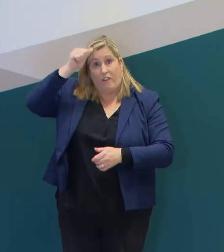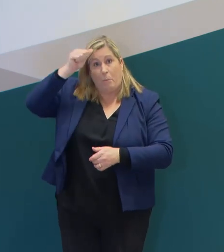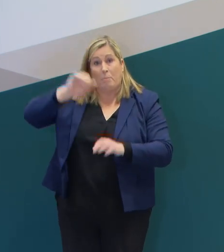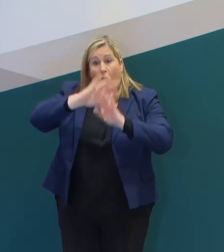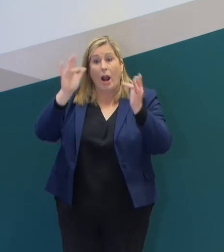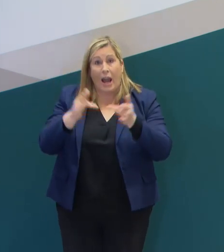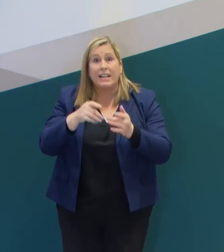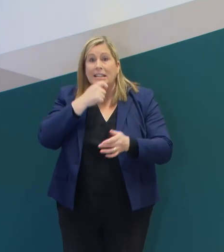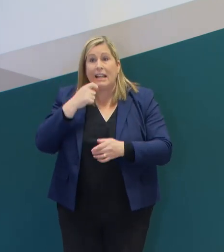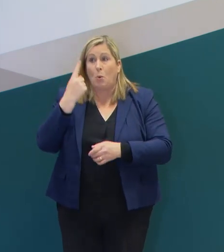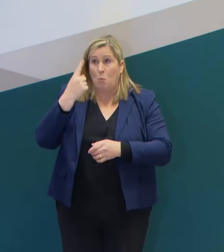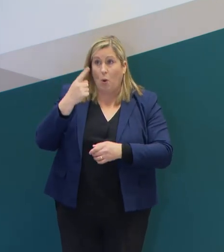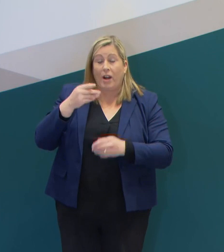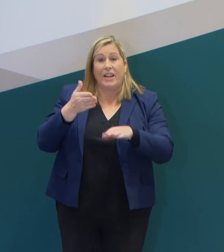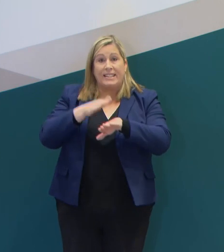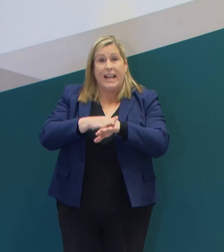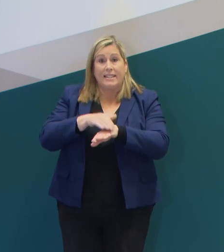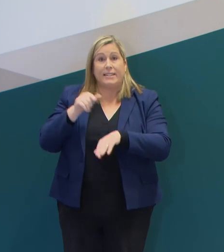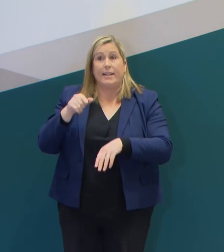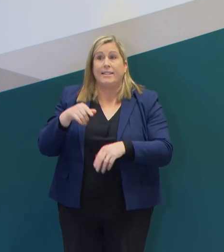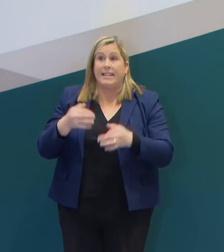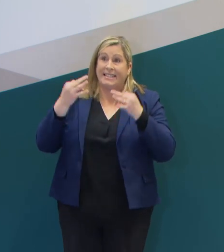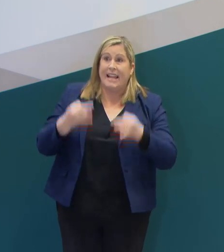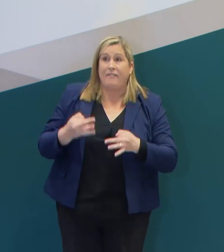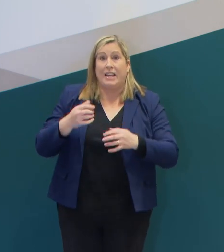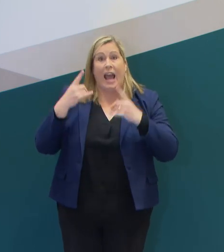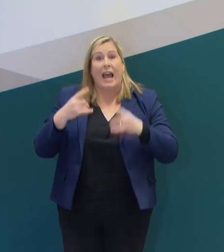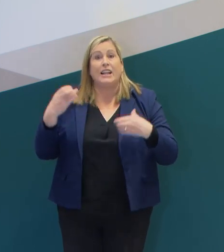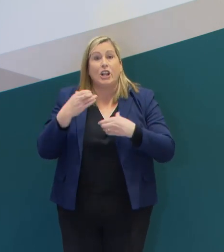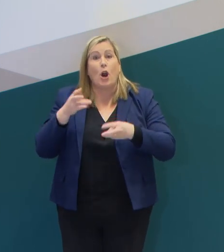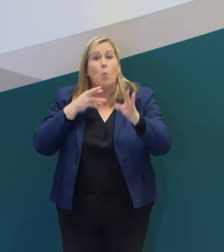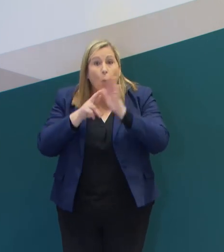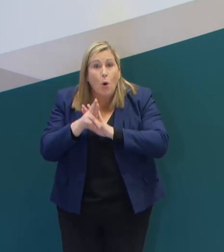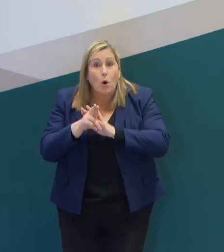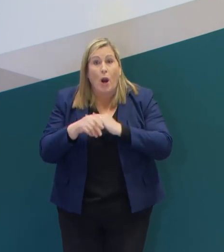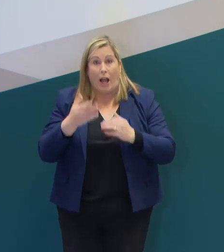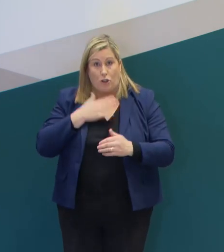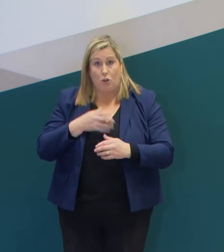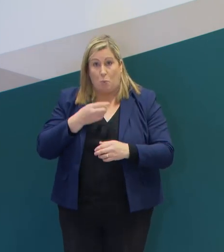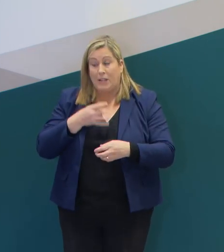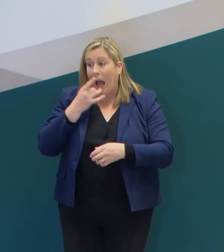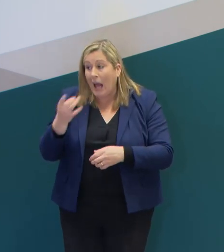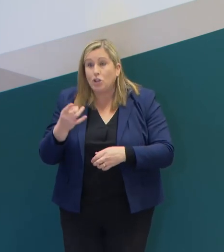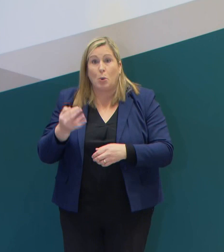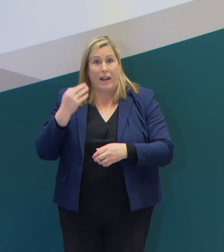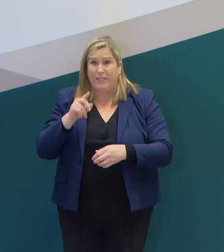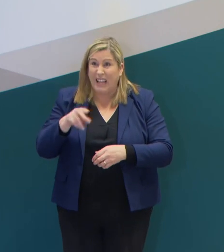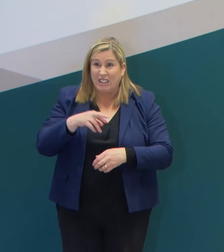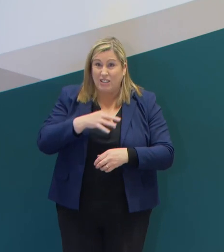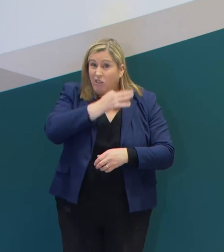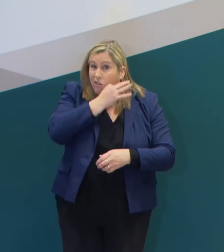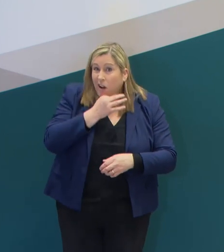deaths in Ireland was a healthcare worker. So I just want to give you the opportunity, if that is the case, or if it's not the case, I mean,